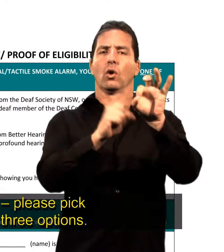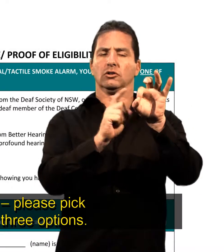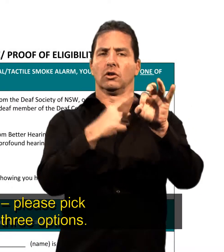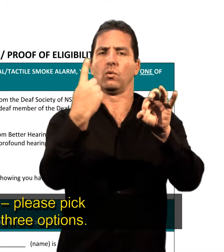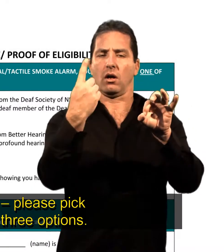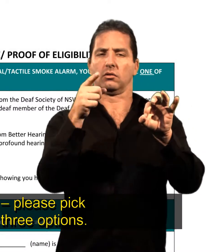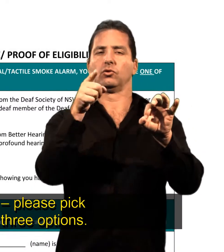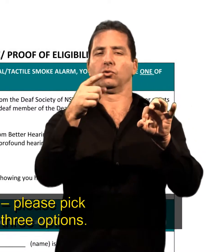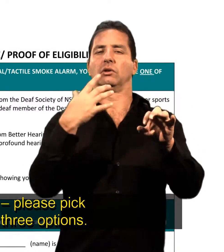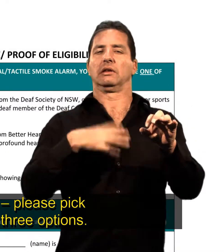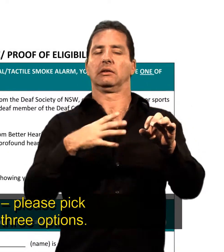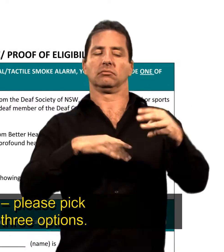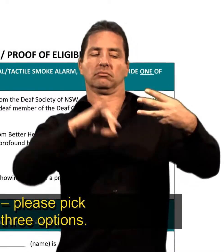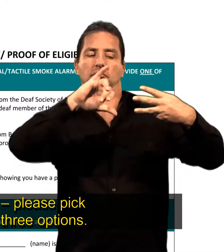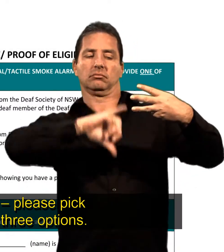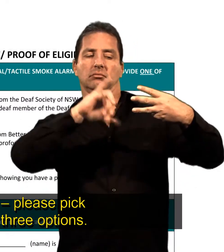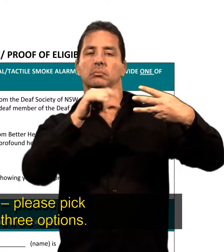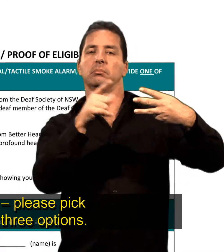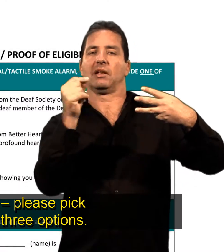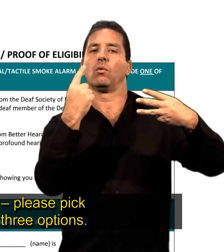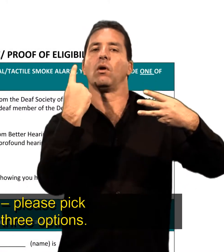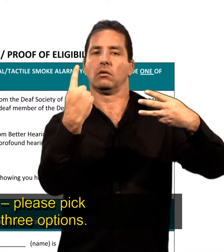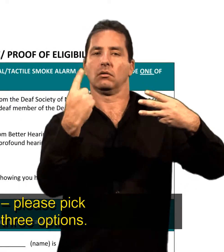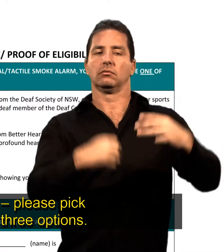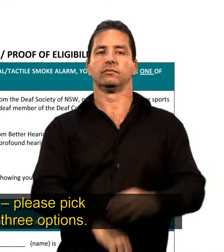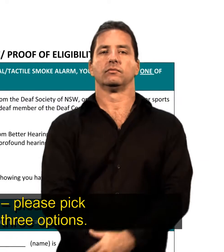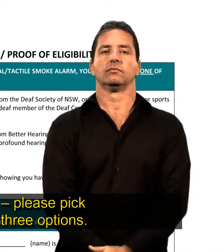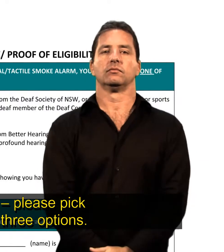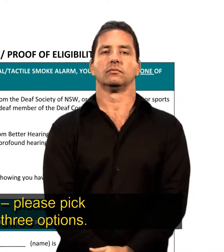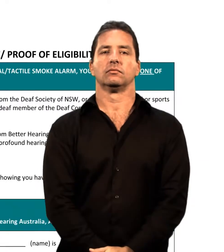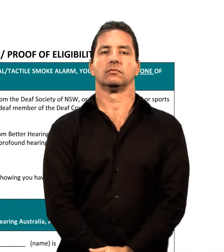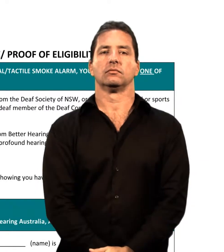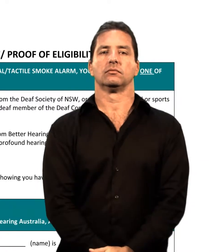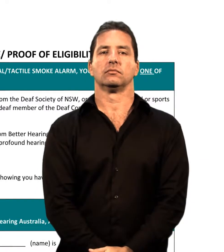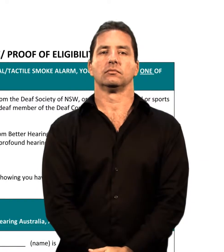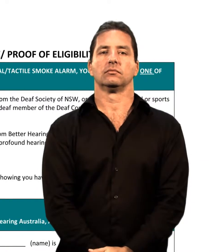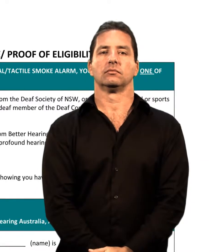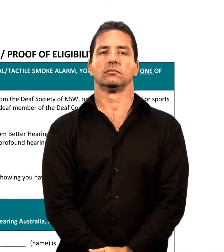Question 1. Please pick one of the three options.